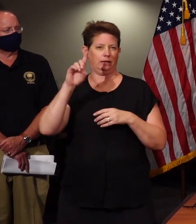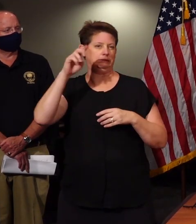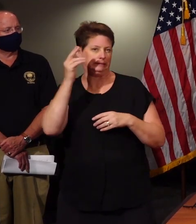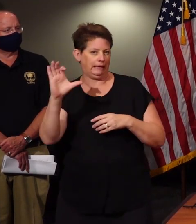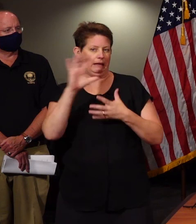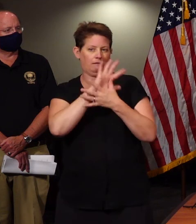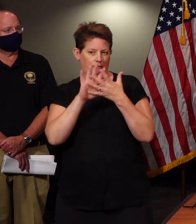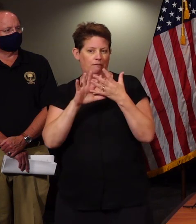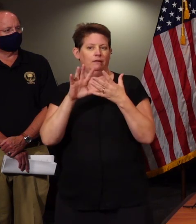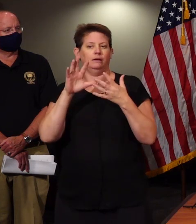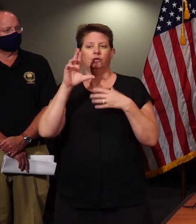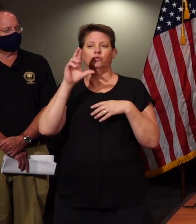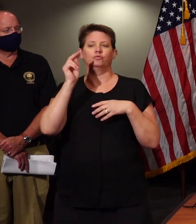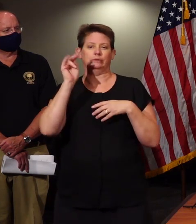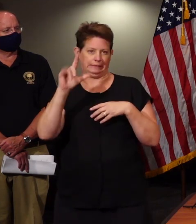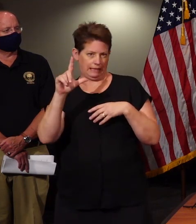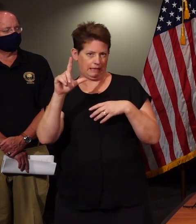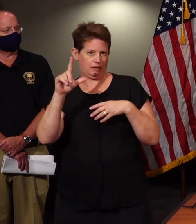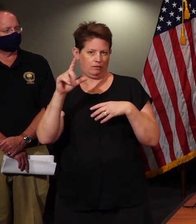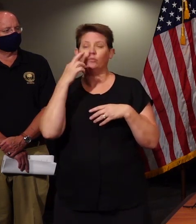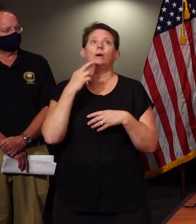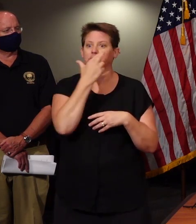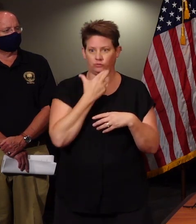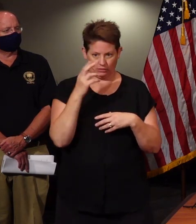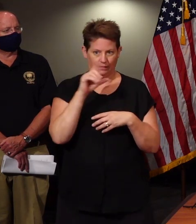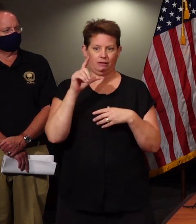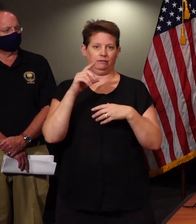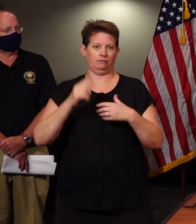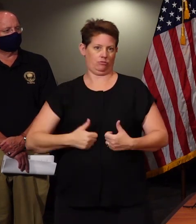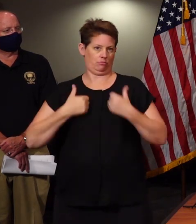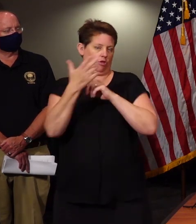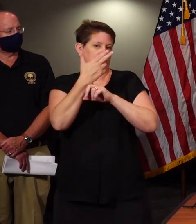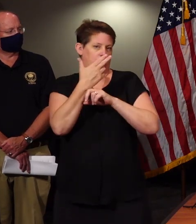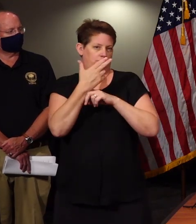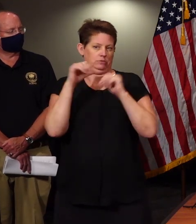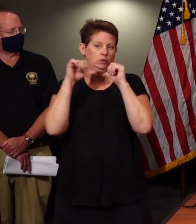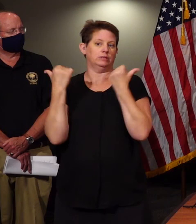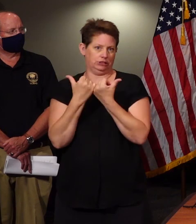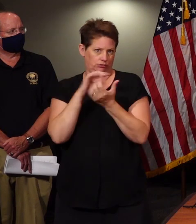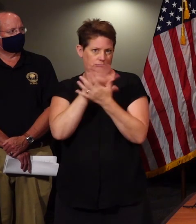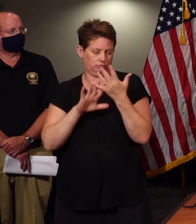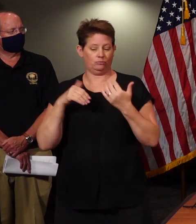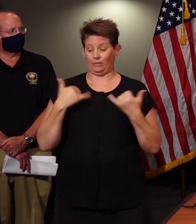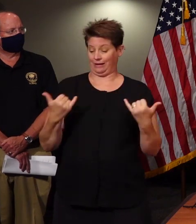and the Retail, Restaurant, and Lodging Association. We now have